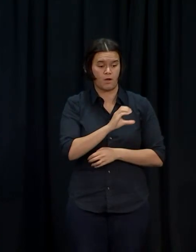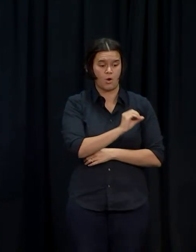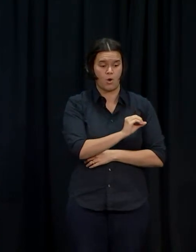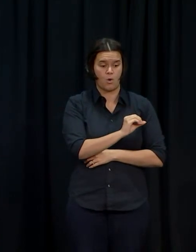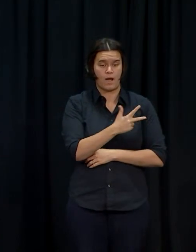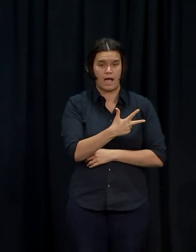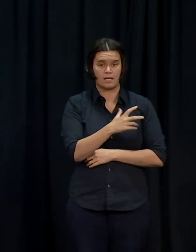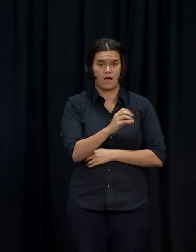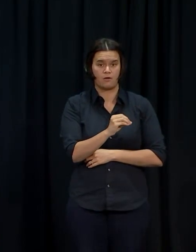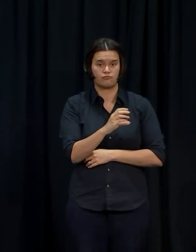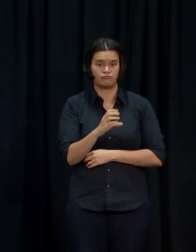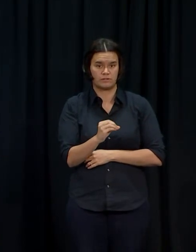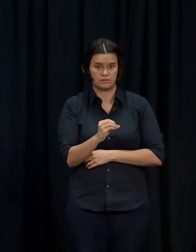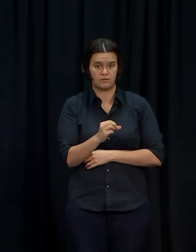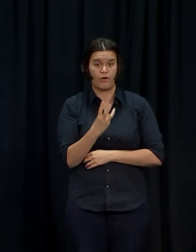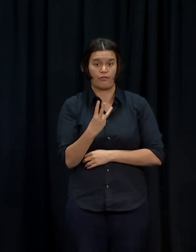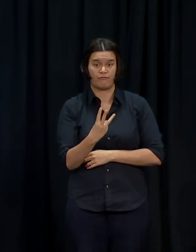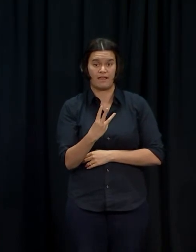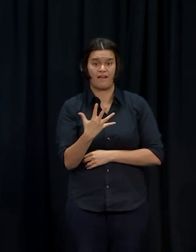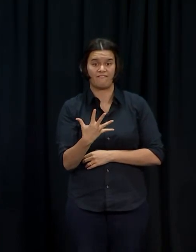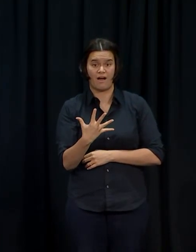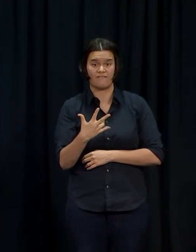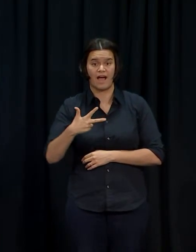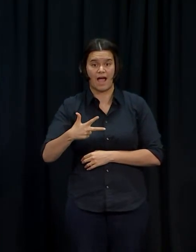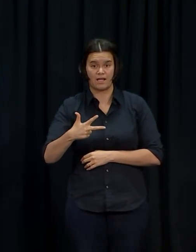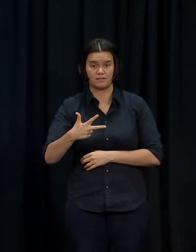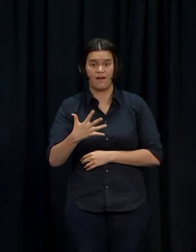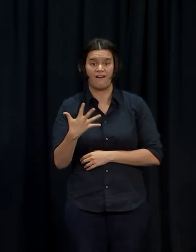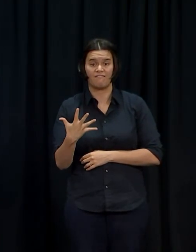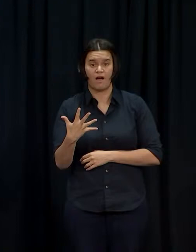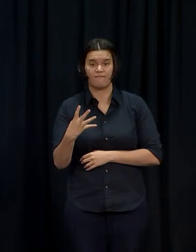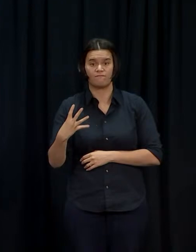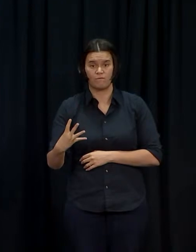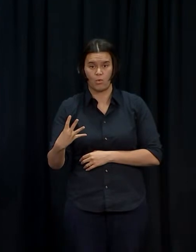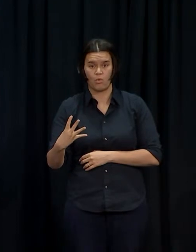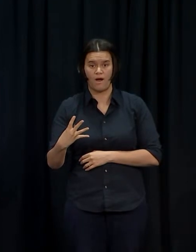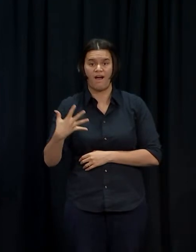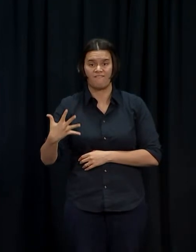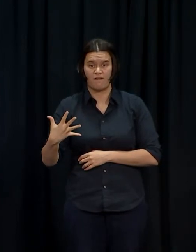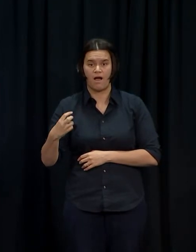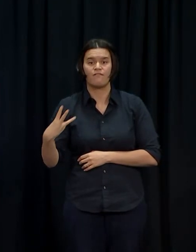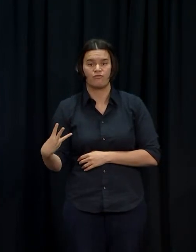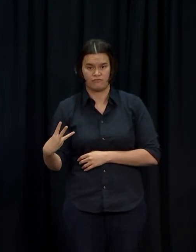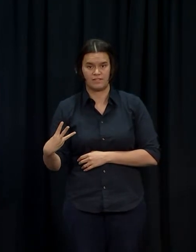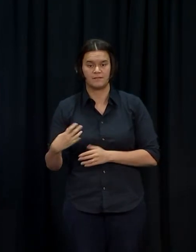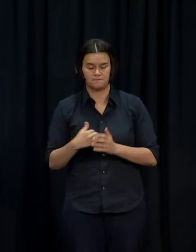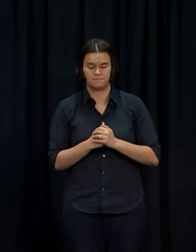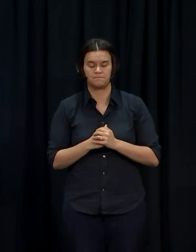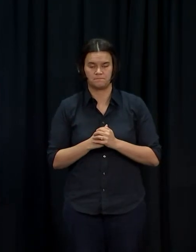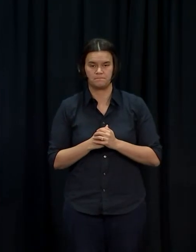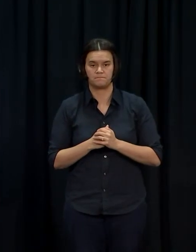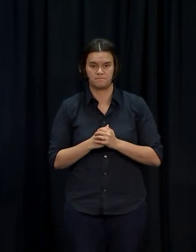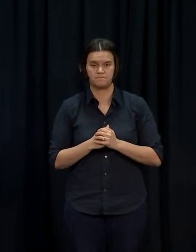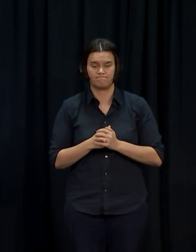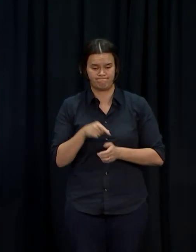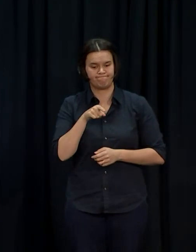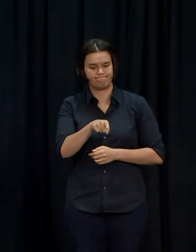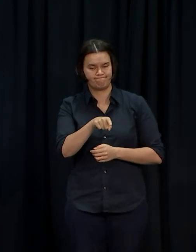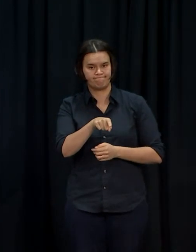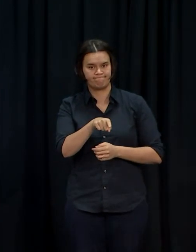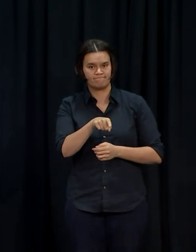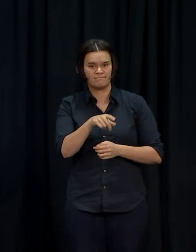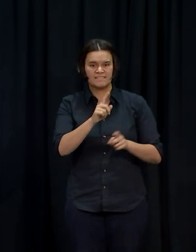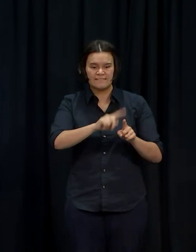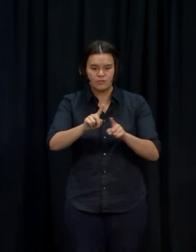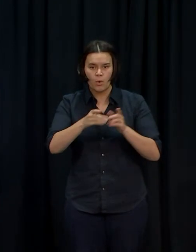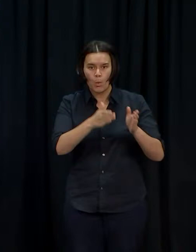line, 0800 358 5453. These measures will slow the spread of the virus, but